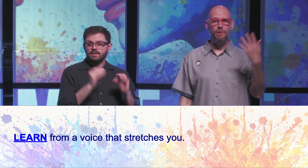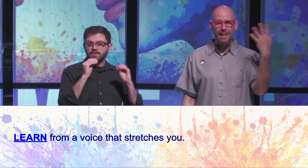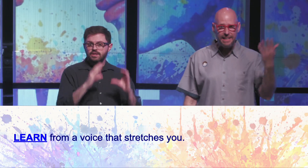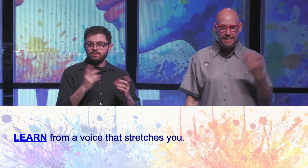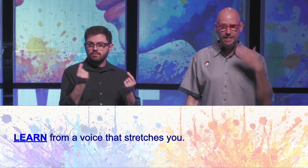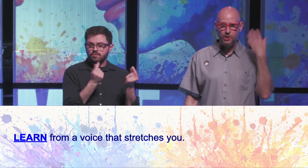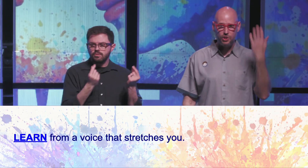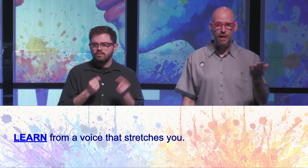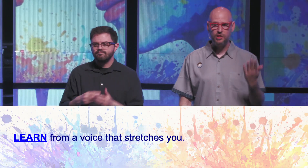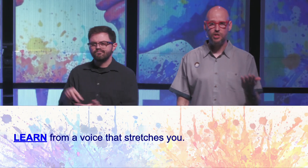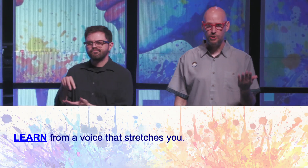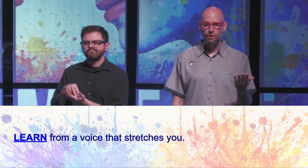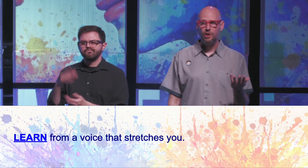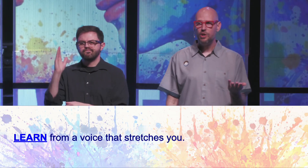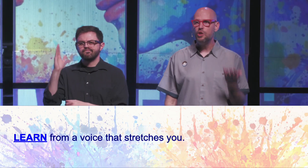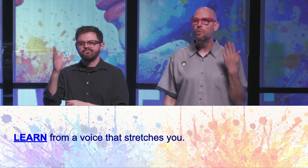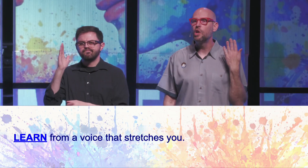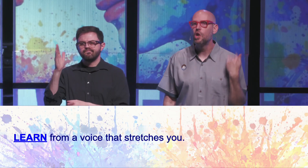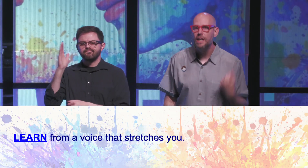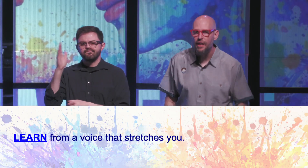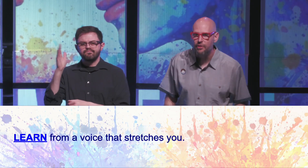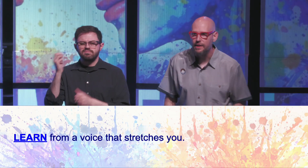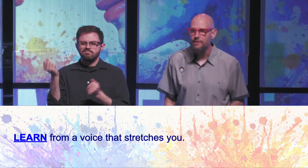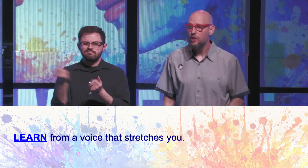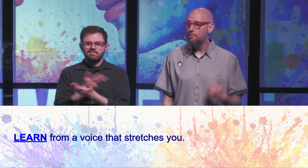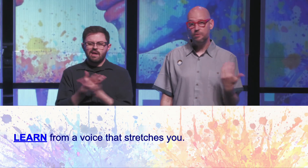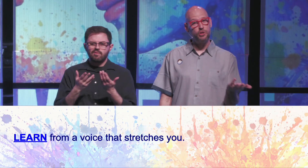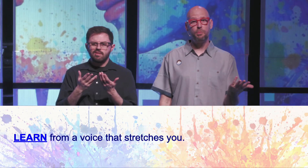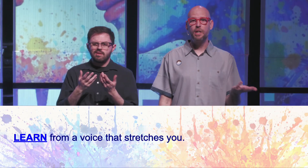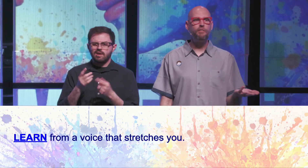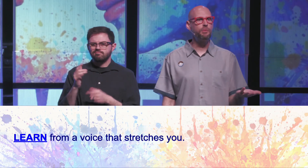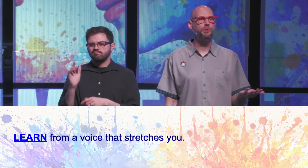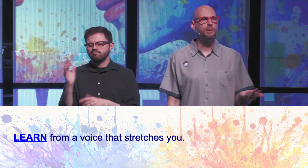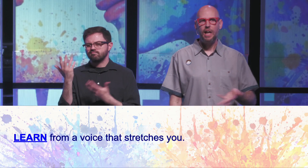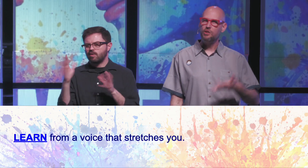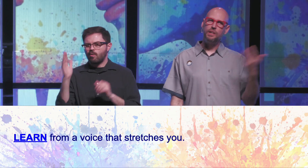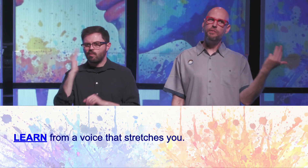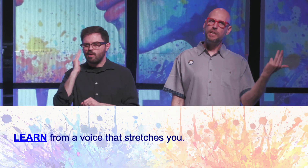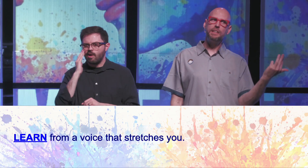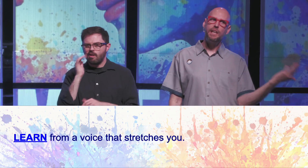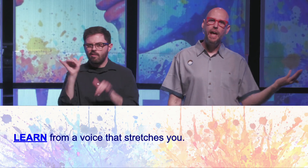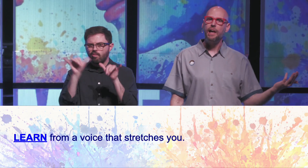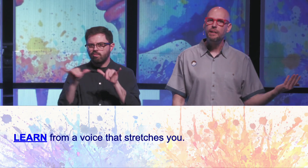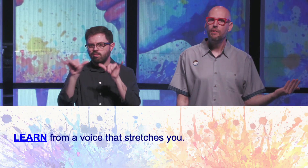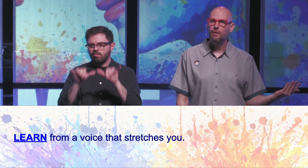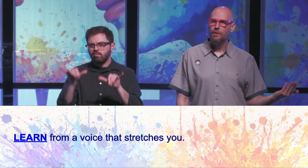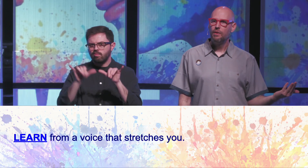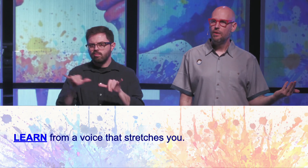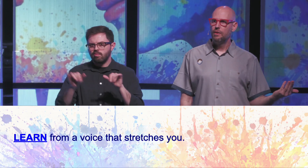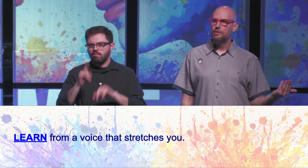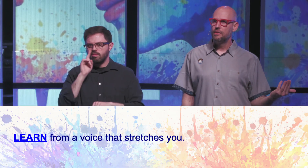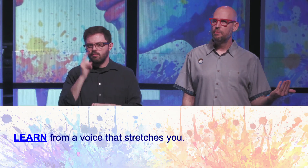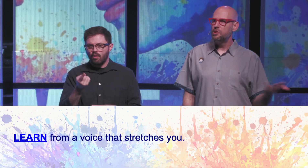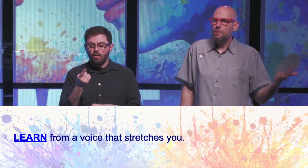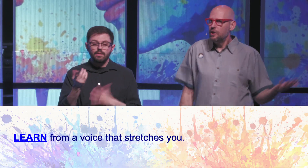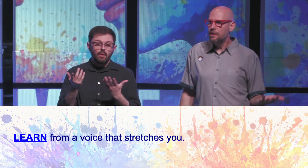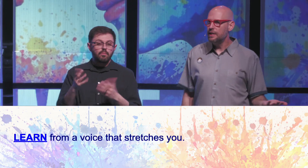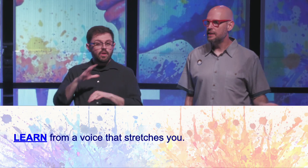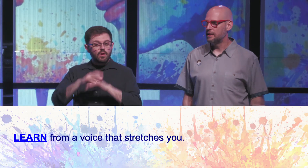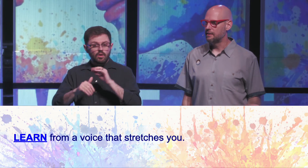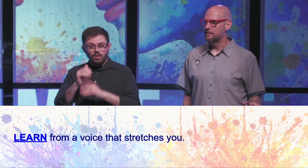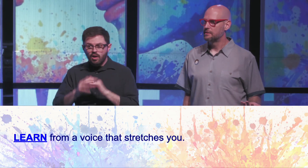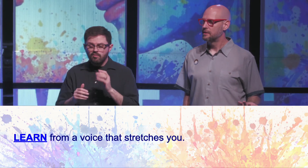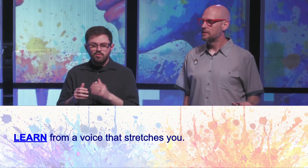offer you anything that stretched you, you would learn nothing. You'd be super comfortable and you'd love to get the A, but you wouldn't